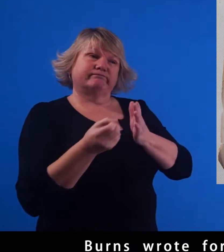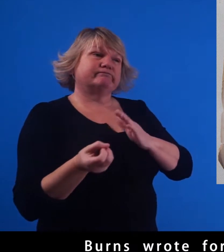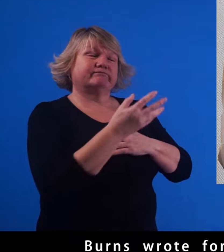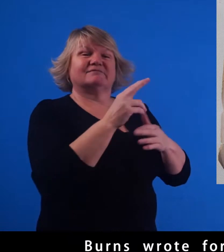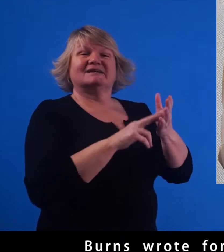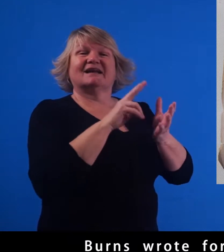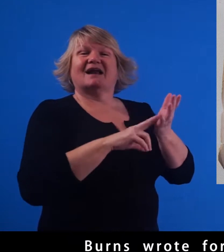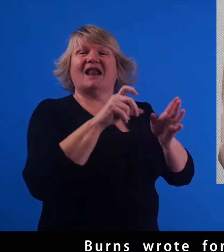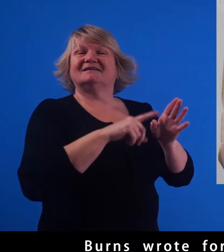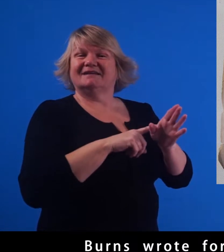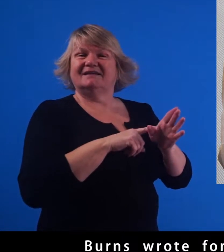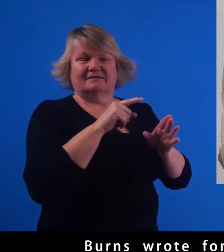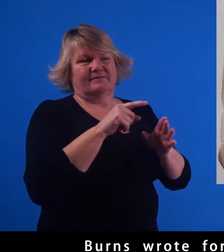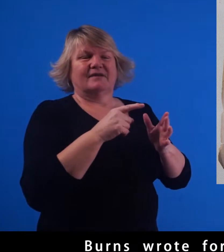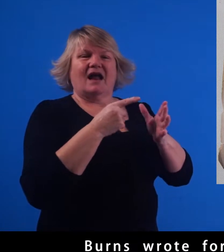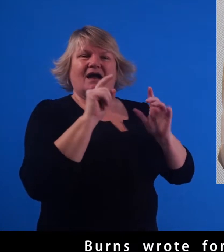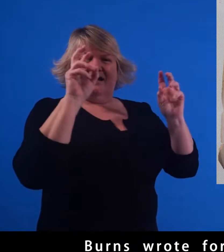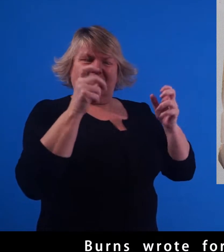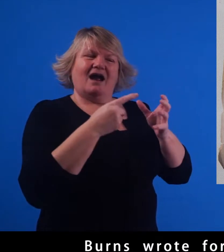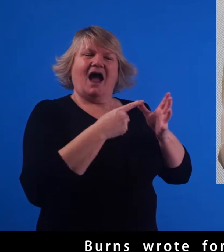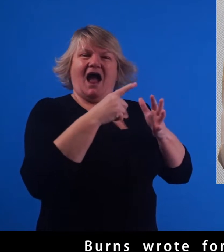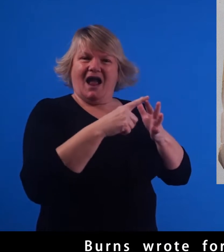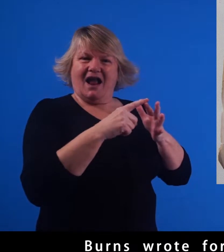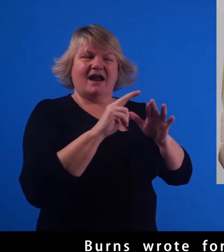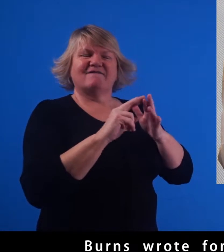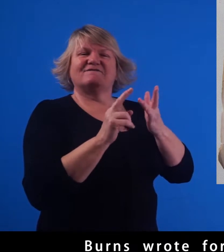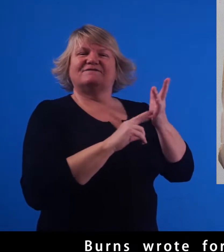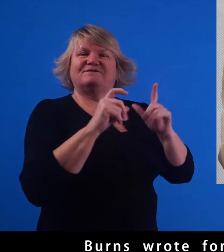Nancy a fond kiss as a break-up present.